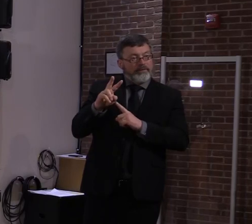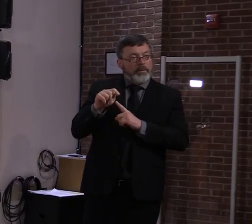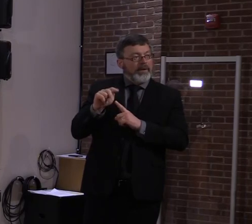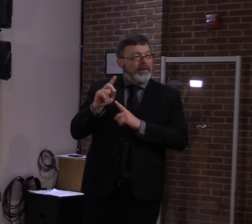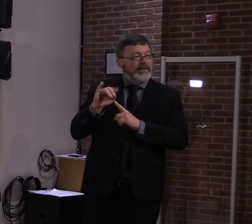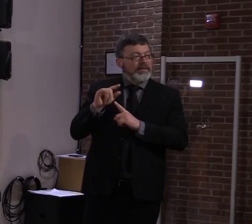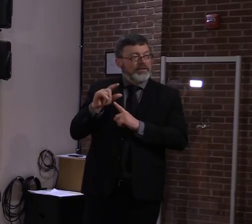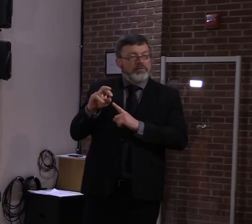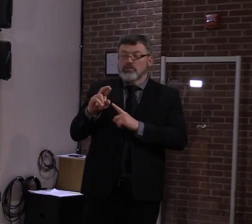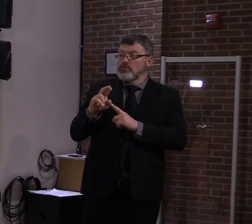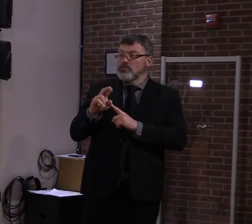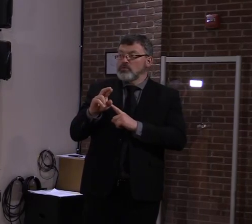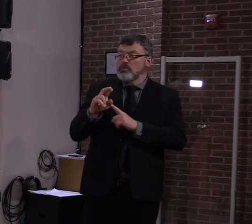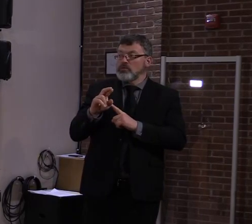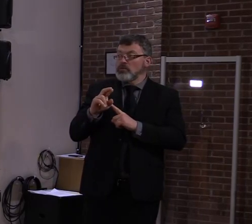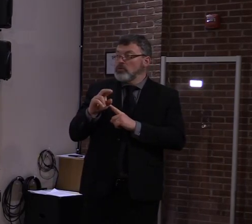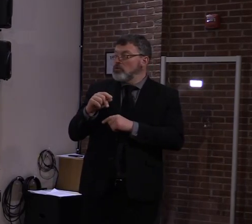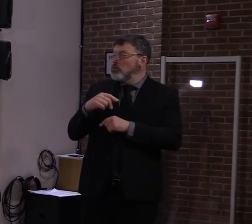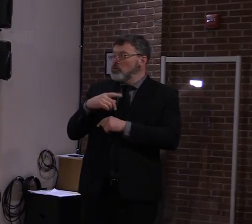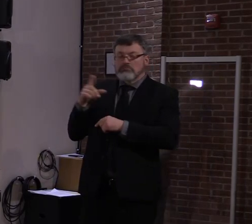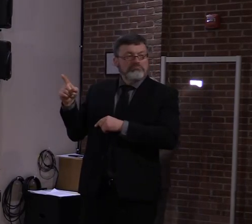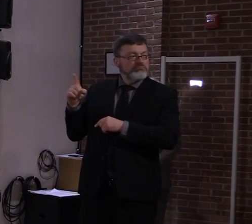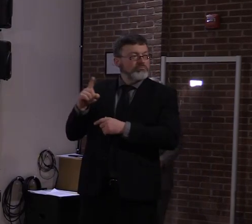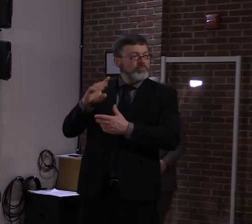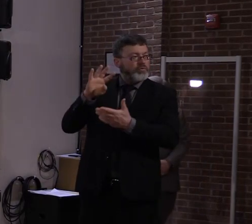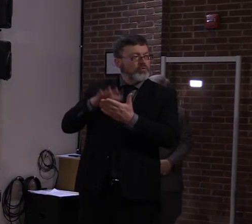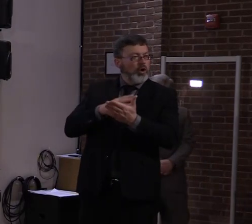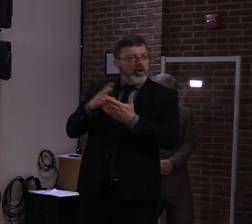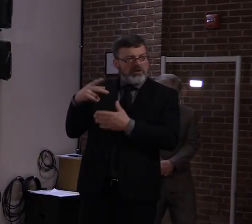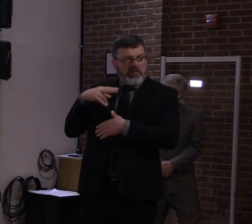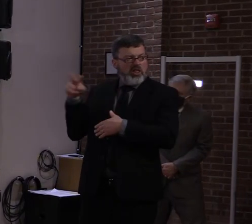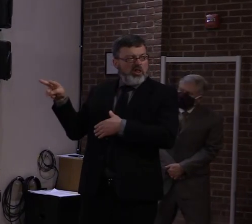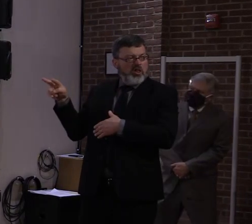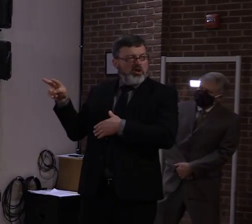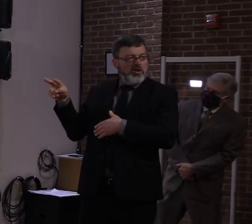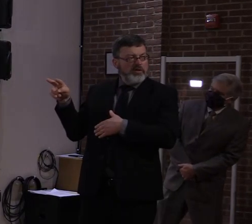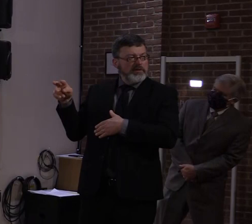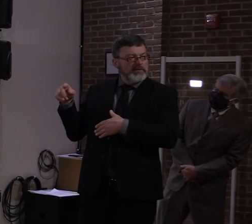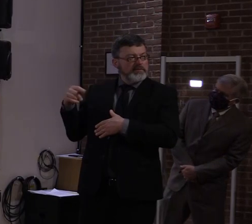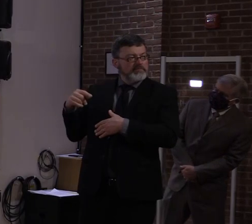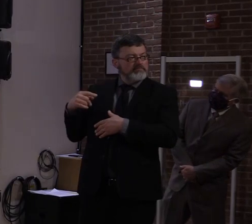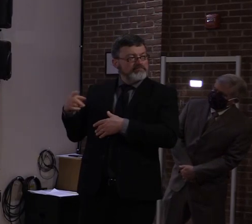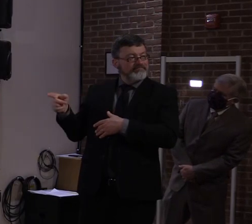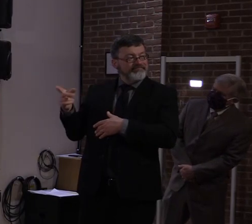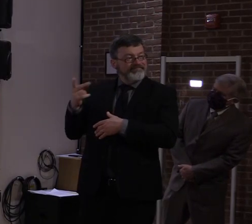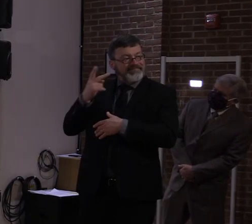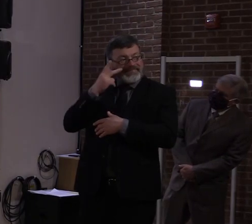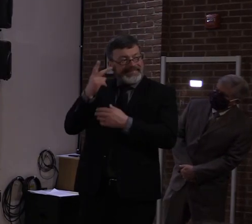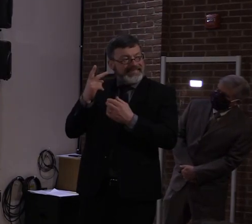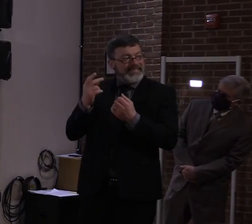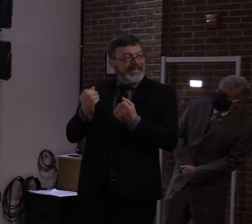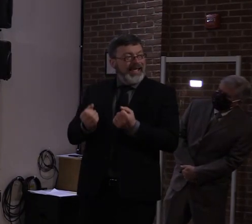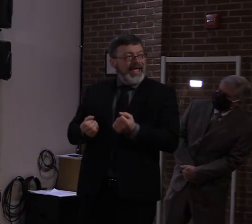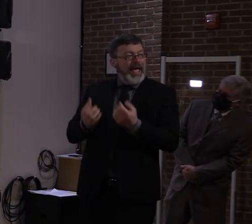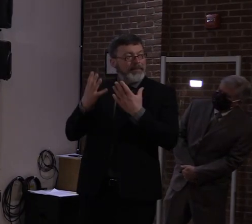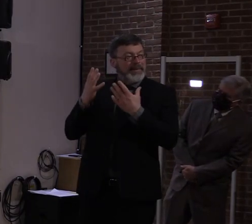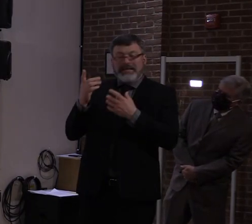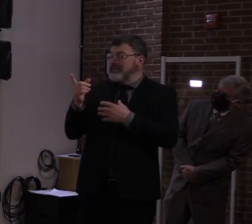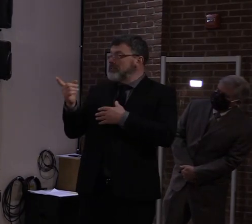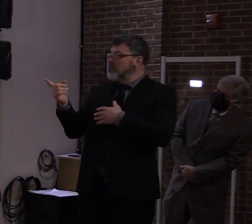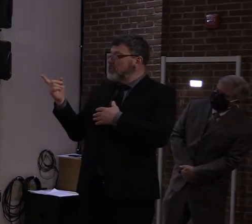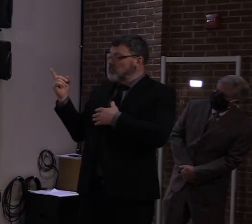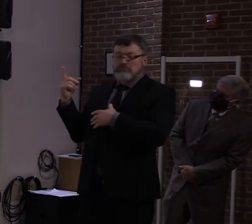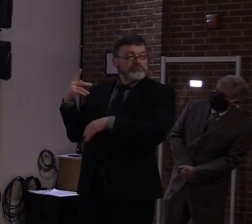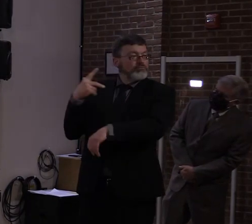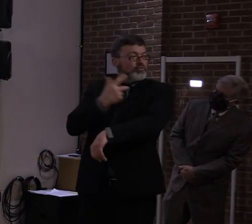age band. You know, when you look at the number of people who have had been vaccinated or been scheduled, 18 to 29